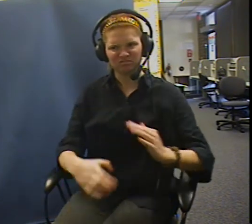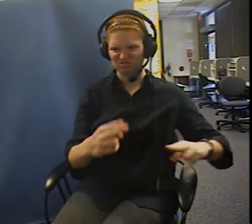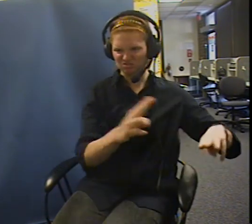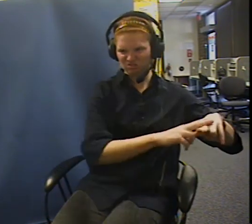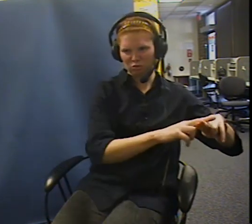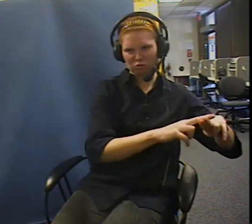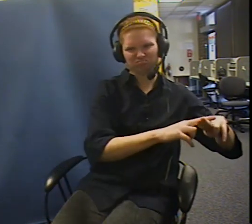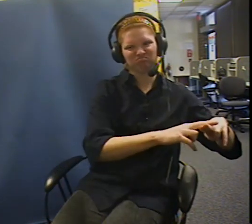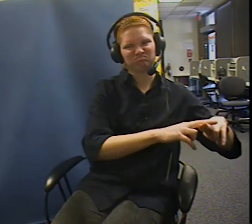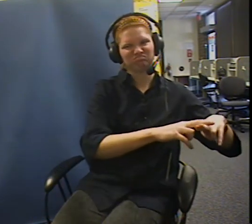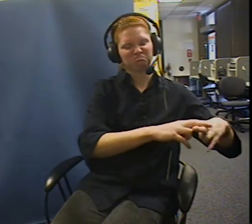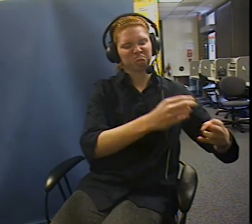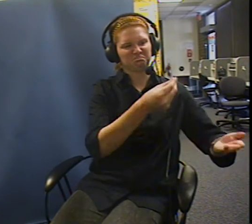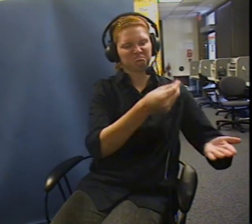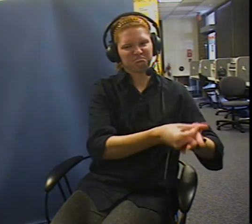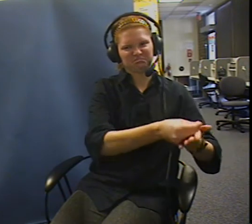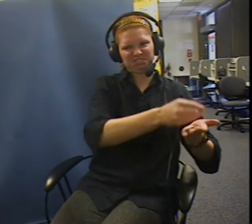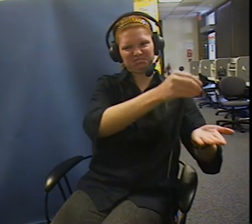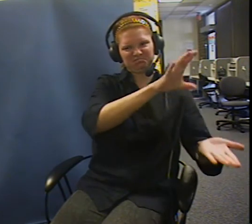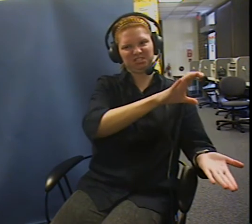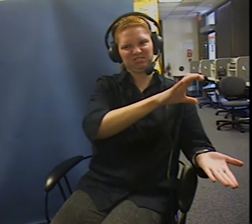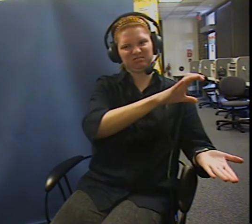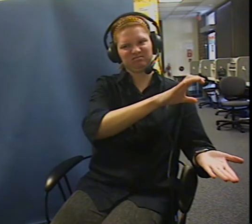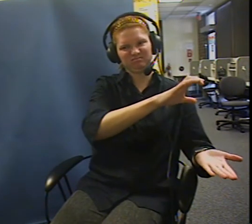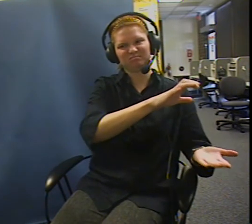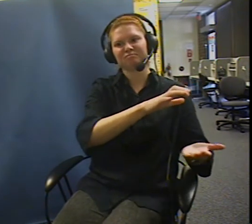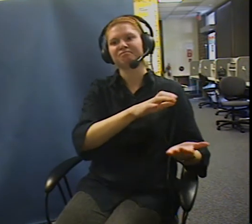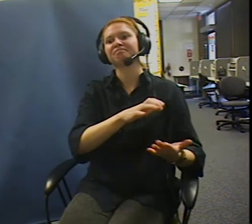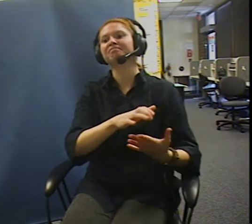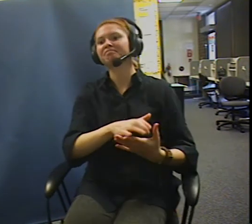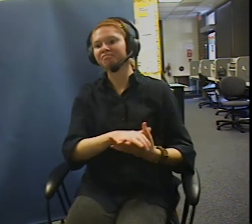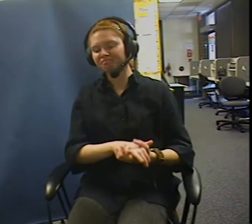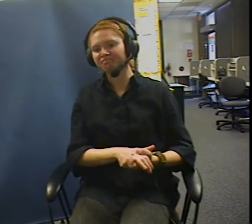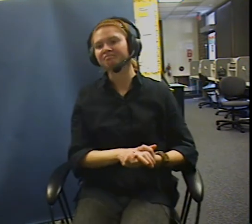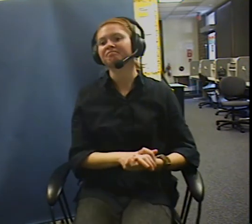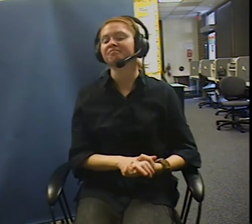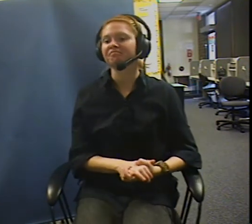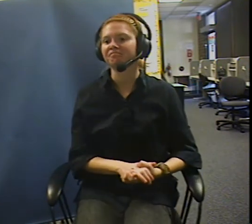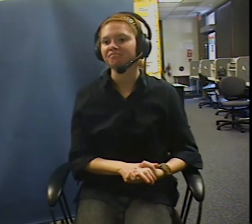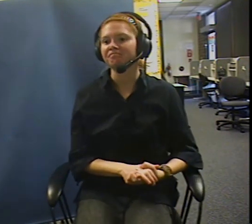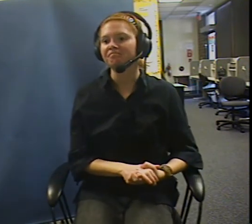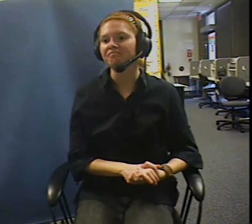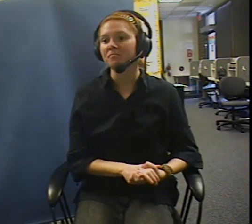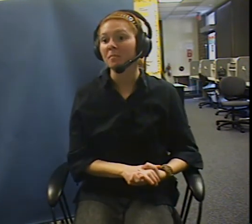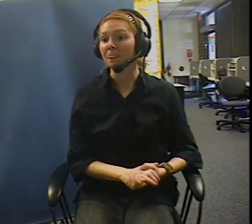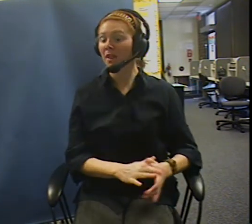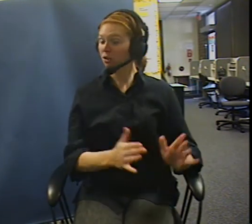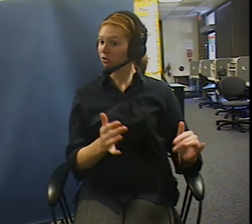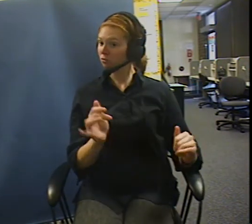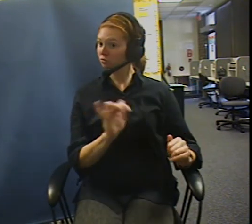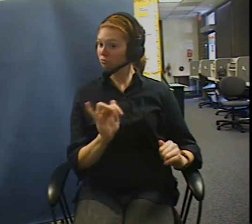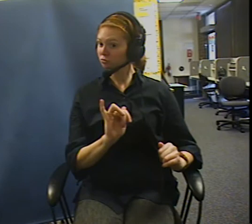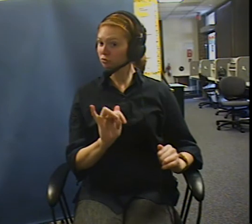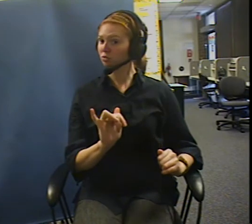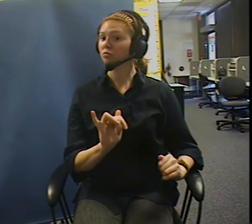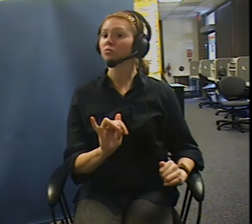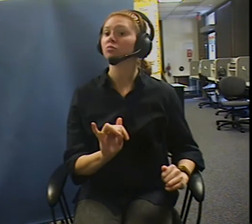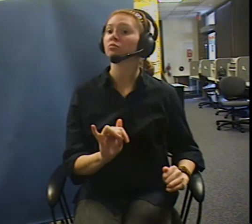for manufacturing is on the beltways and on the highways on the fringe of the city. Trucks that have to get from